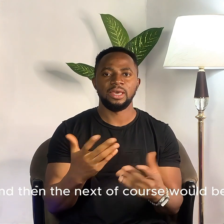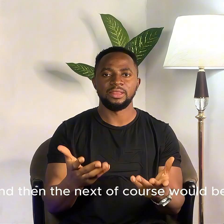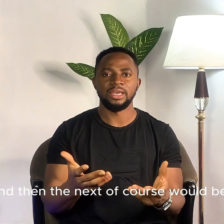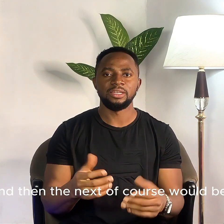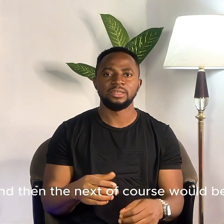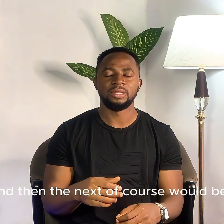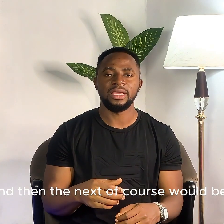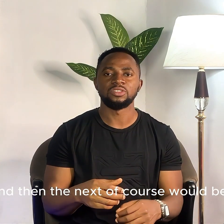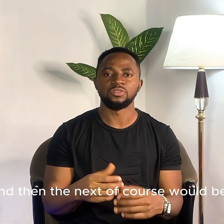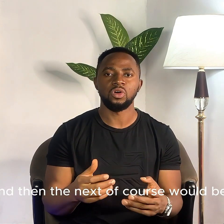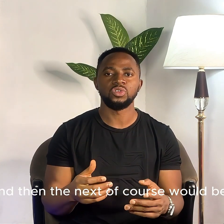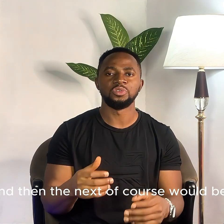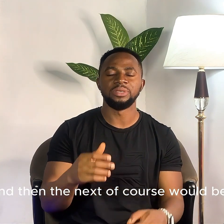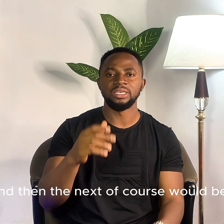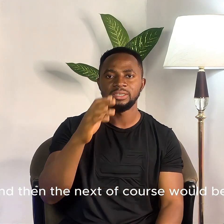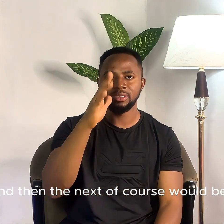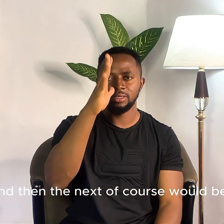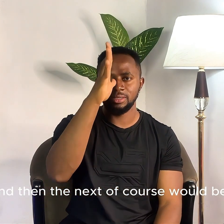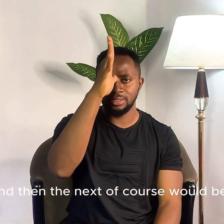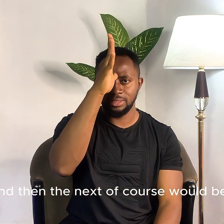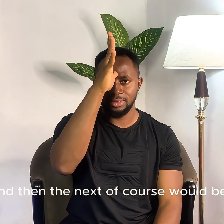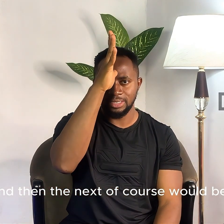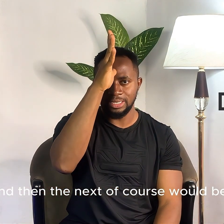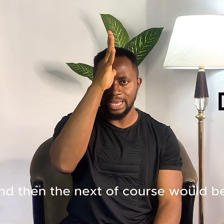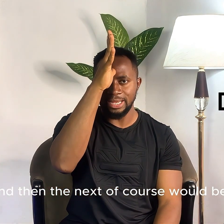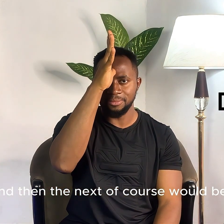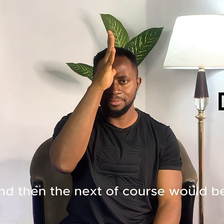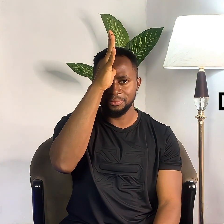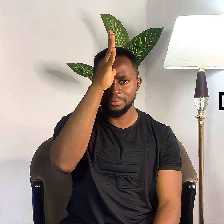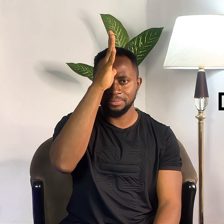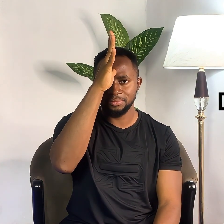And then the next, of course, would be dad.